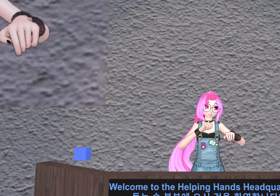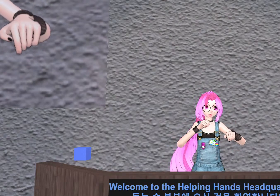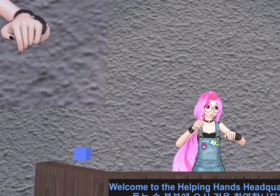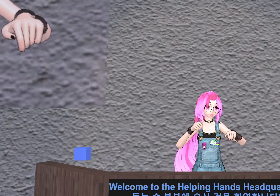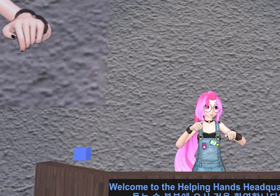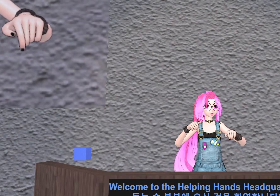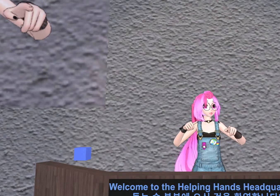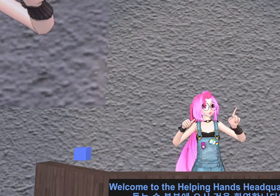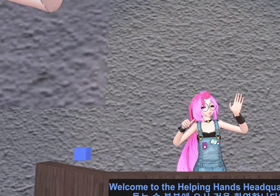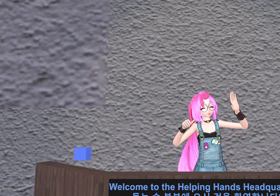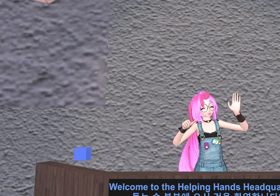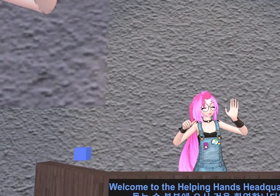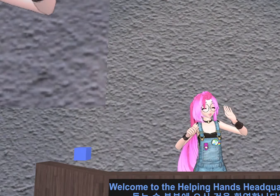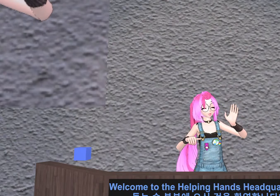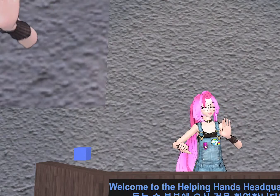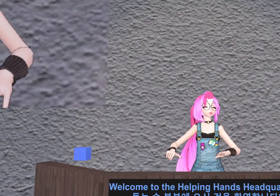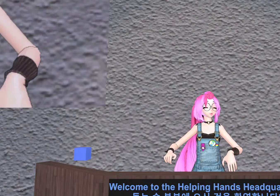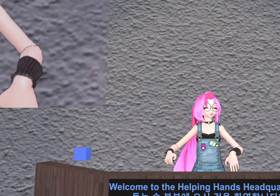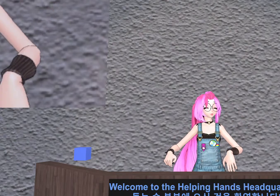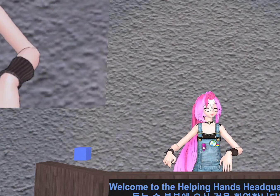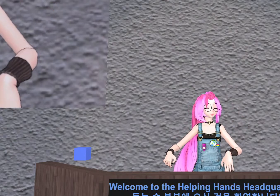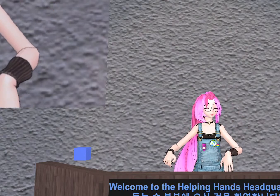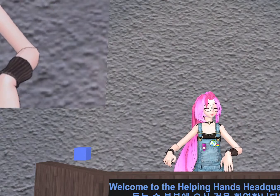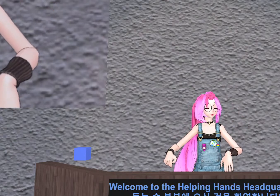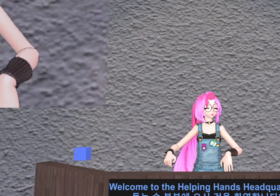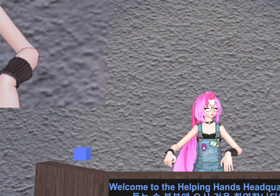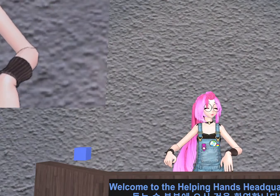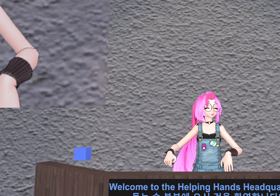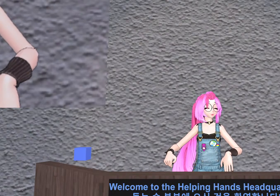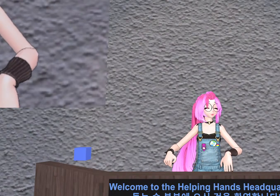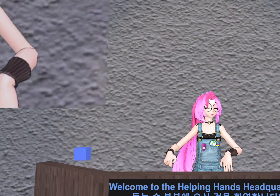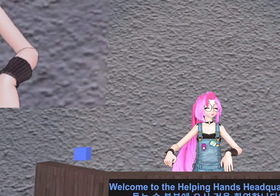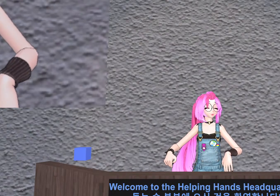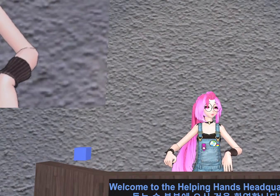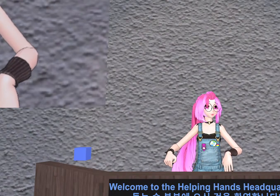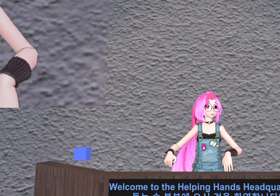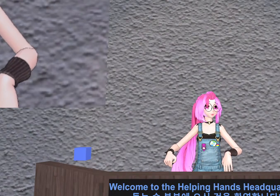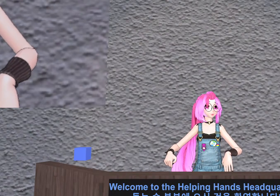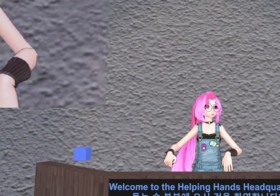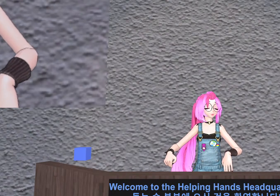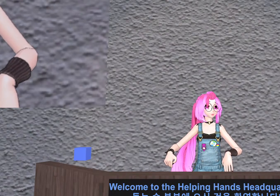other questions? It doesn't have to be just about that. Hi, Paige.